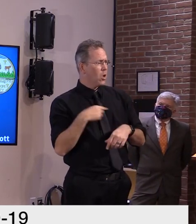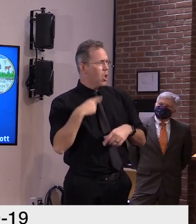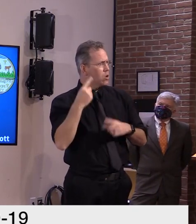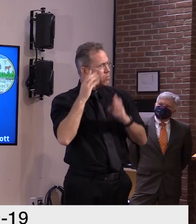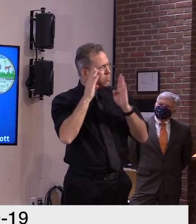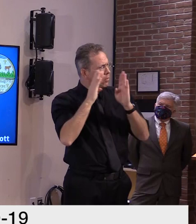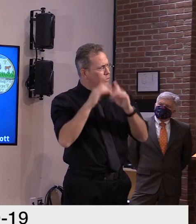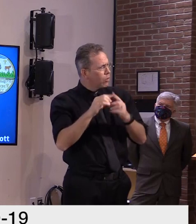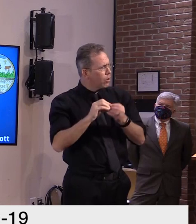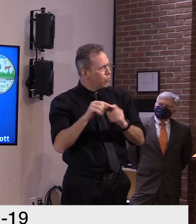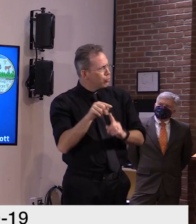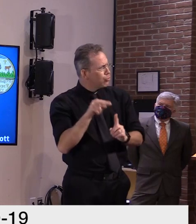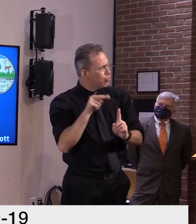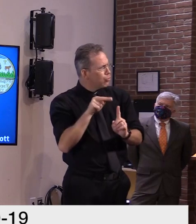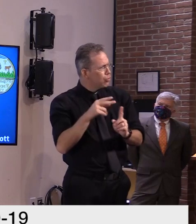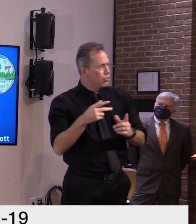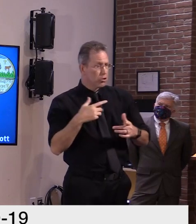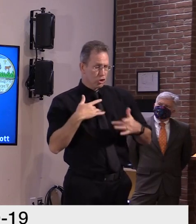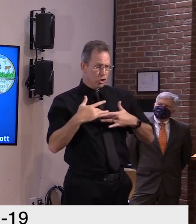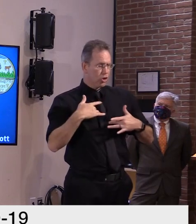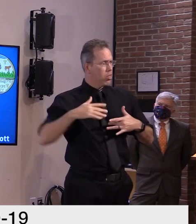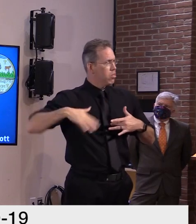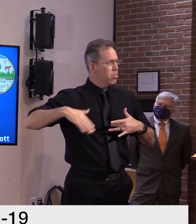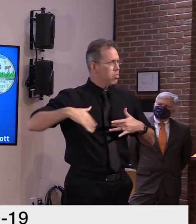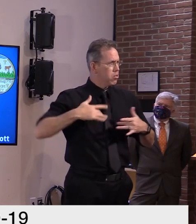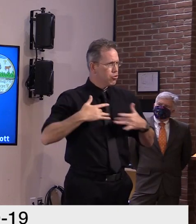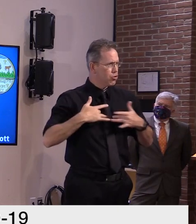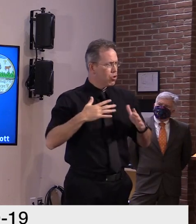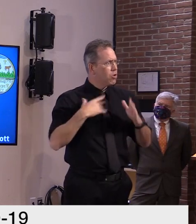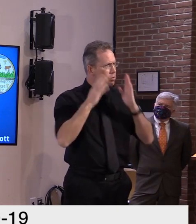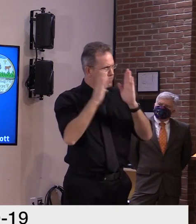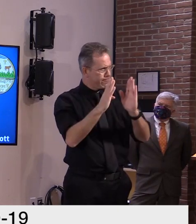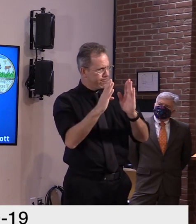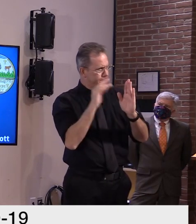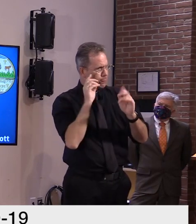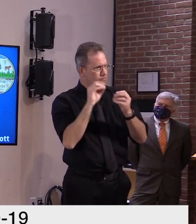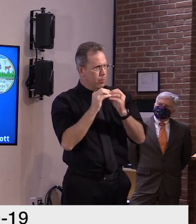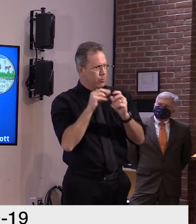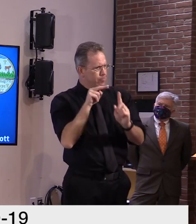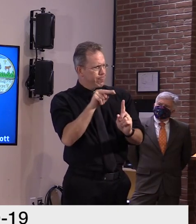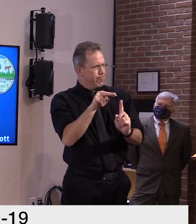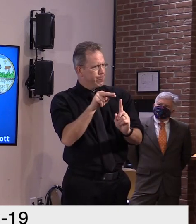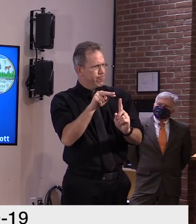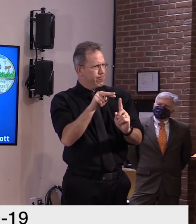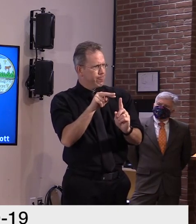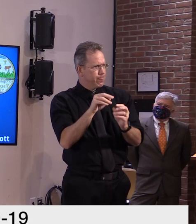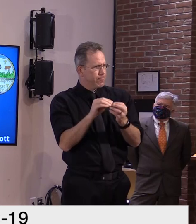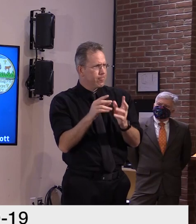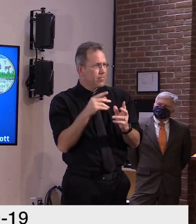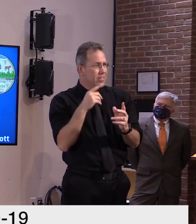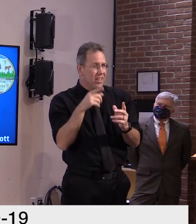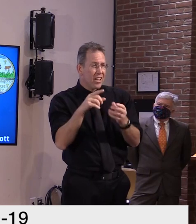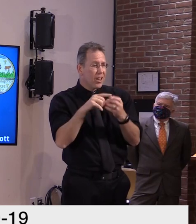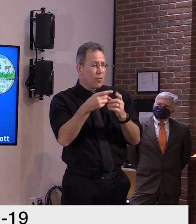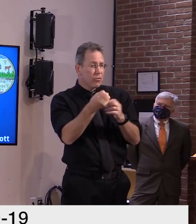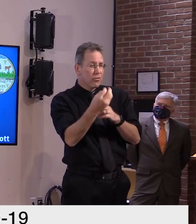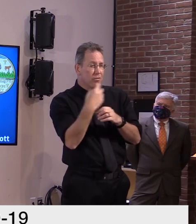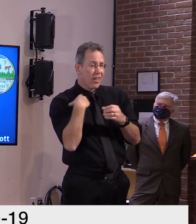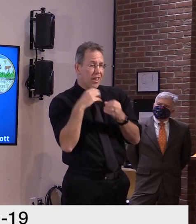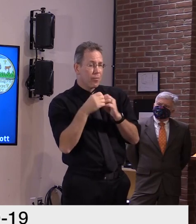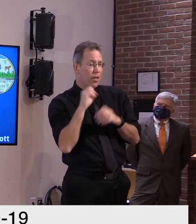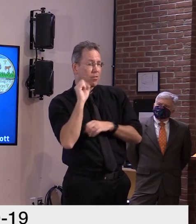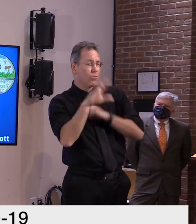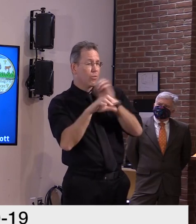alarmed, because such a substantial proportion of those numbers that you just recited are with this one